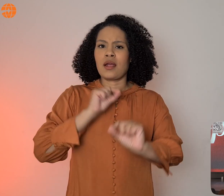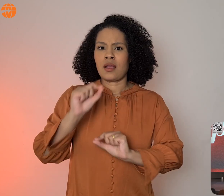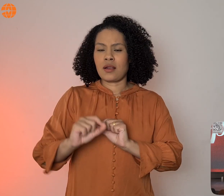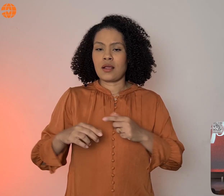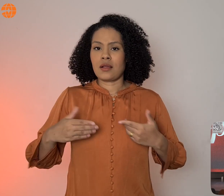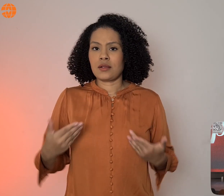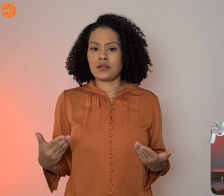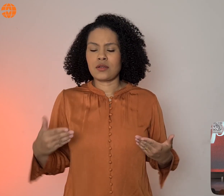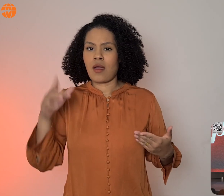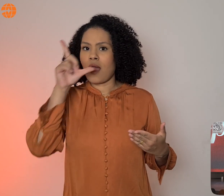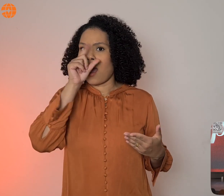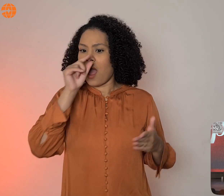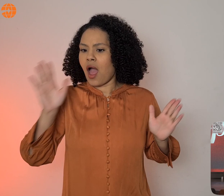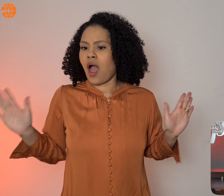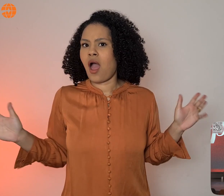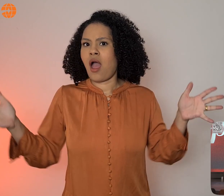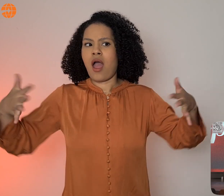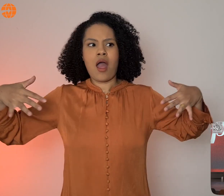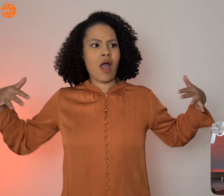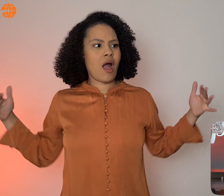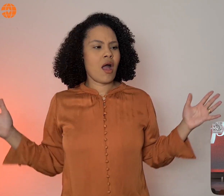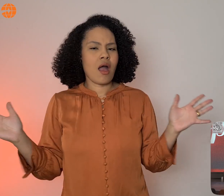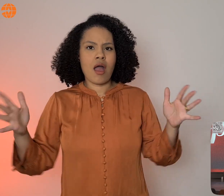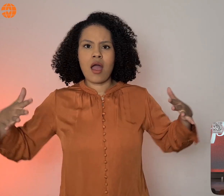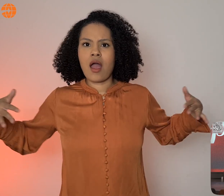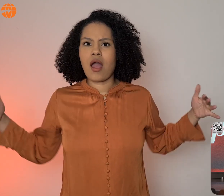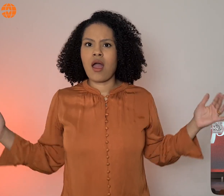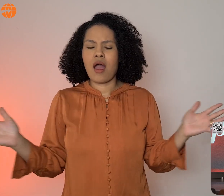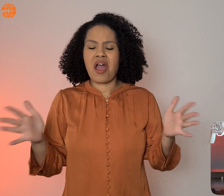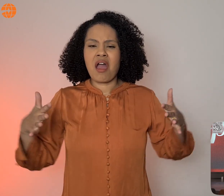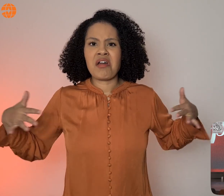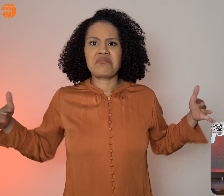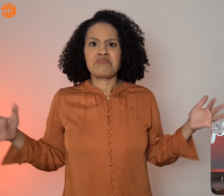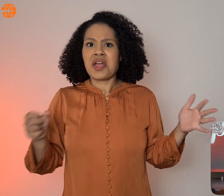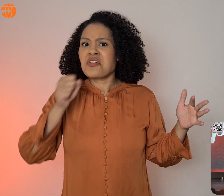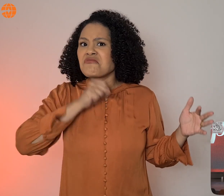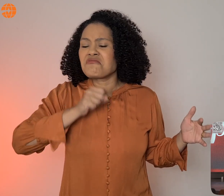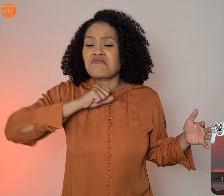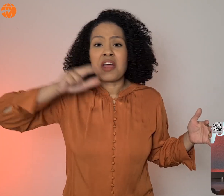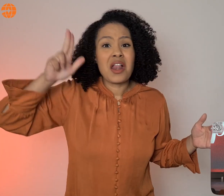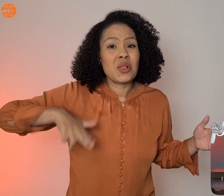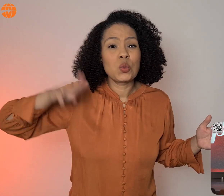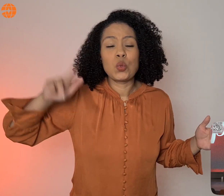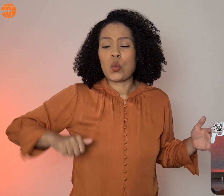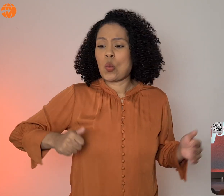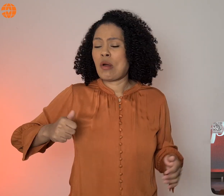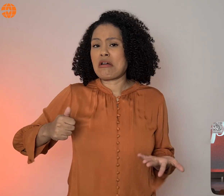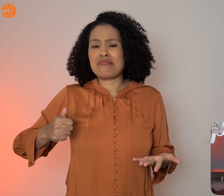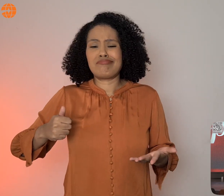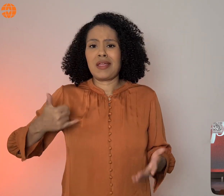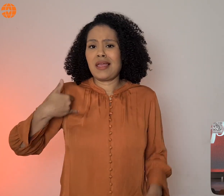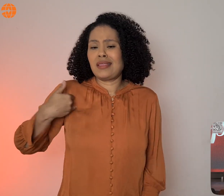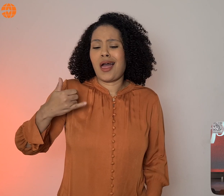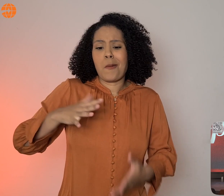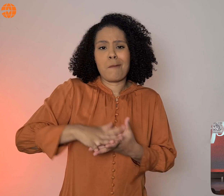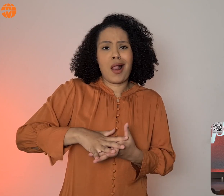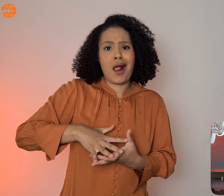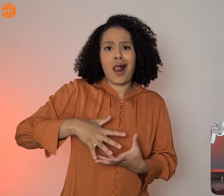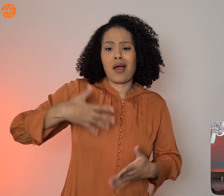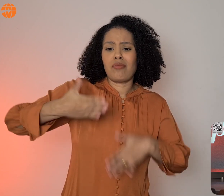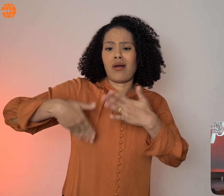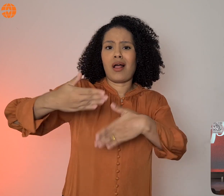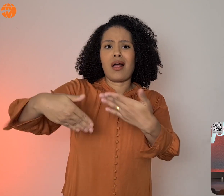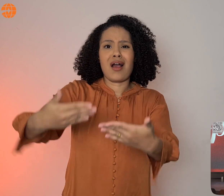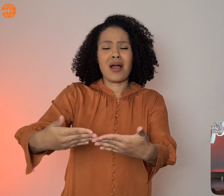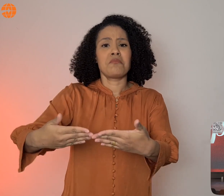Porque parece que essas aves, elas nunca envelhecem, não importa a idade delas, e elas continuam flutuando sobre